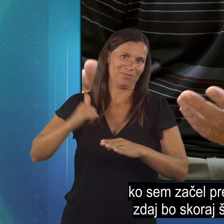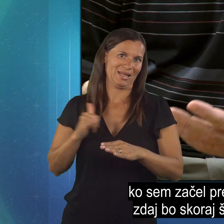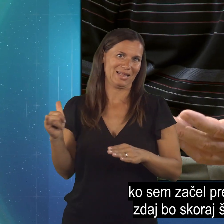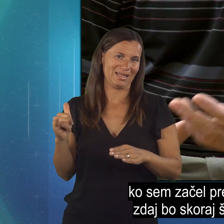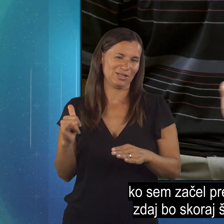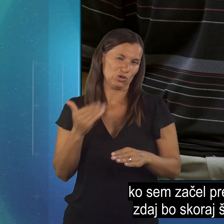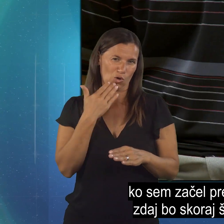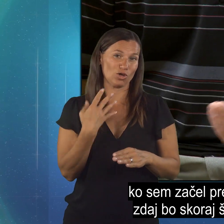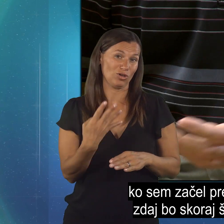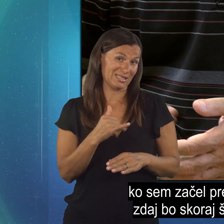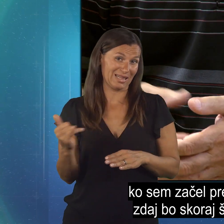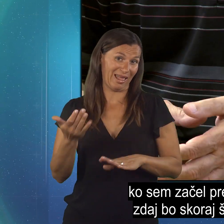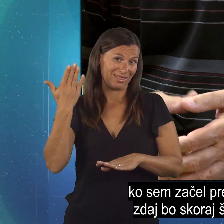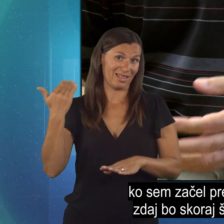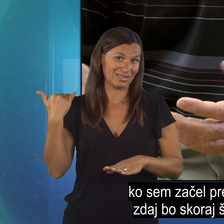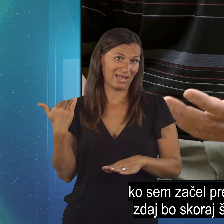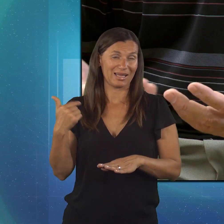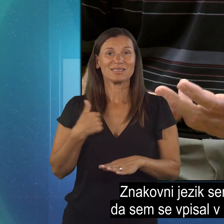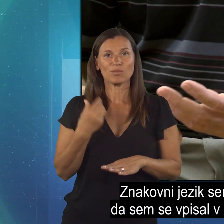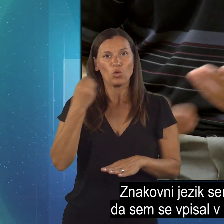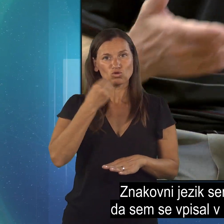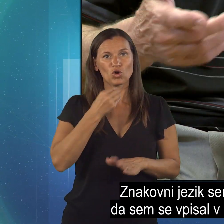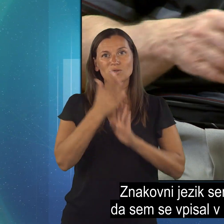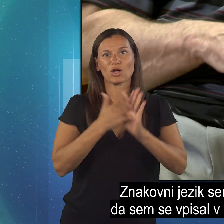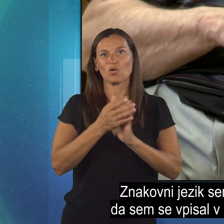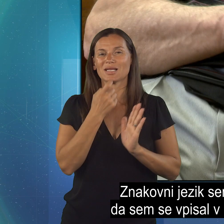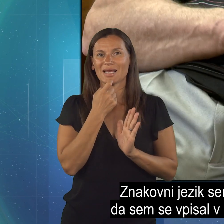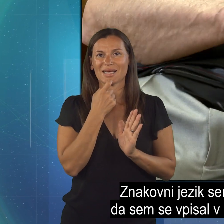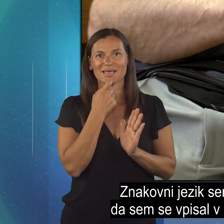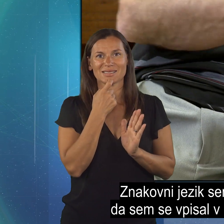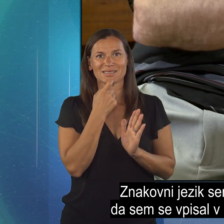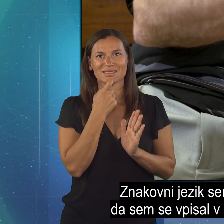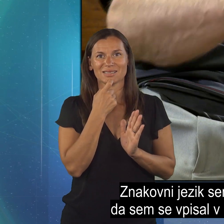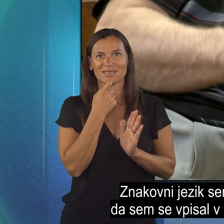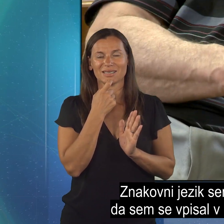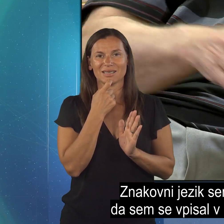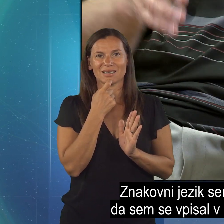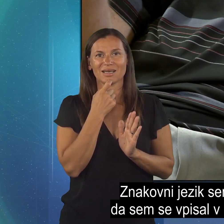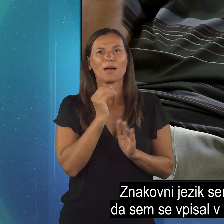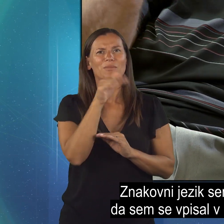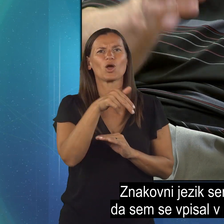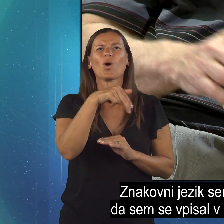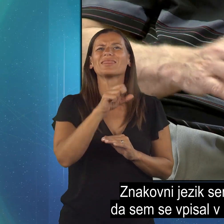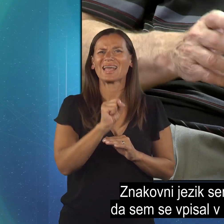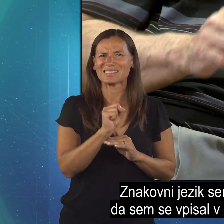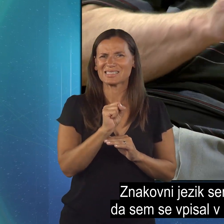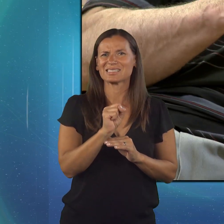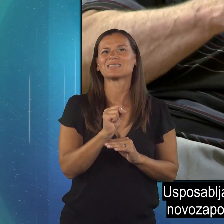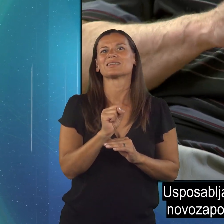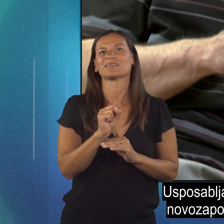many years ago, almost 40 years now. I learned sign language by taking part of the NEST